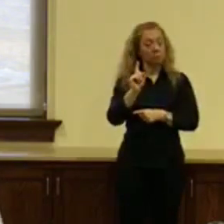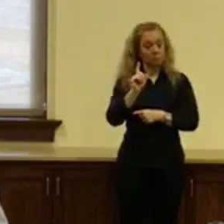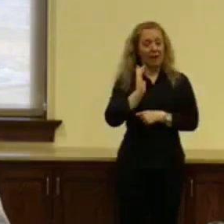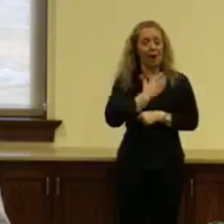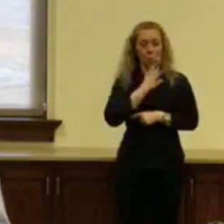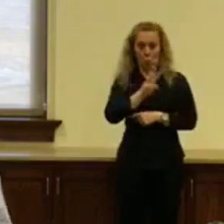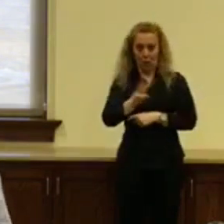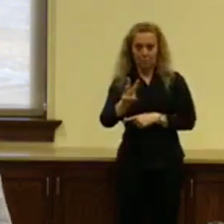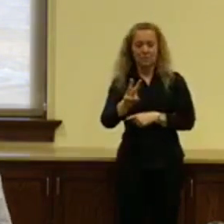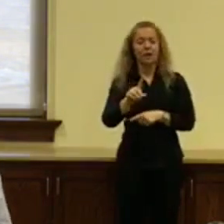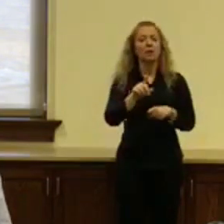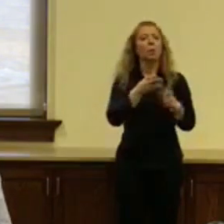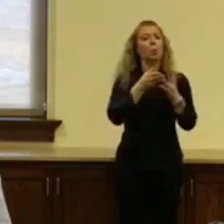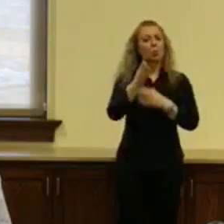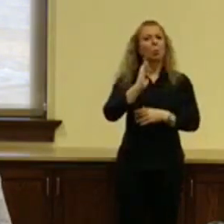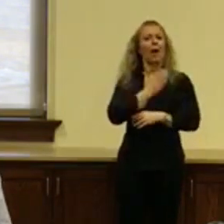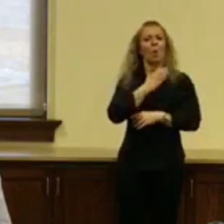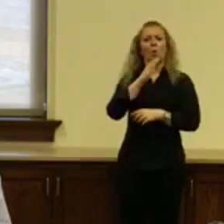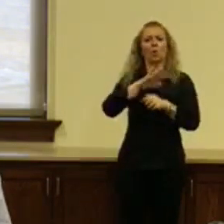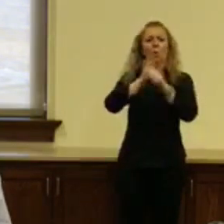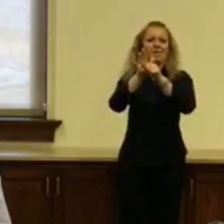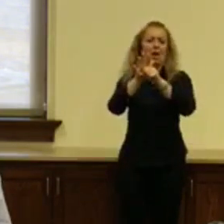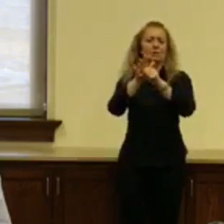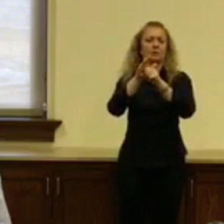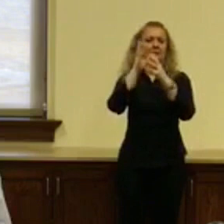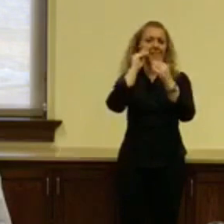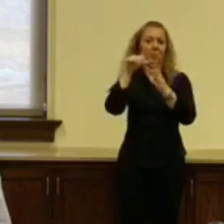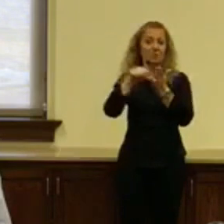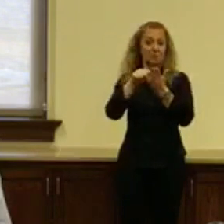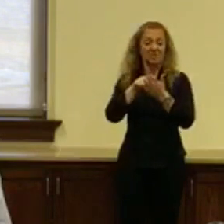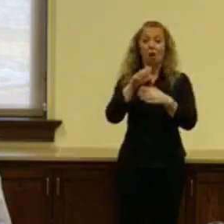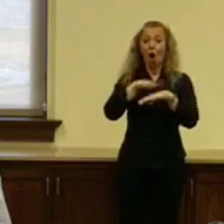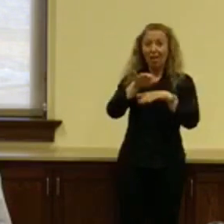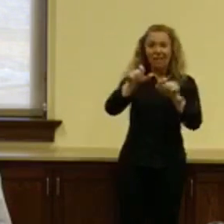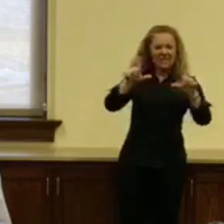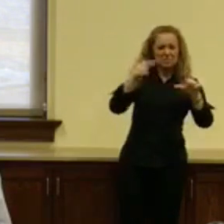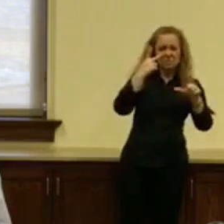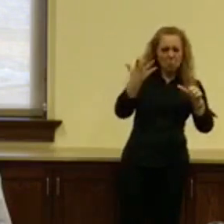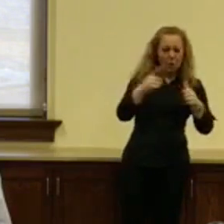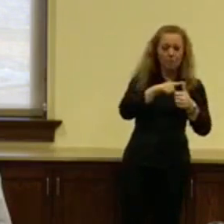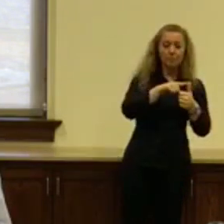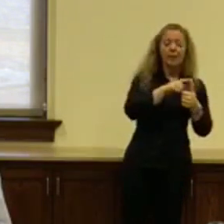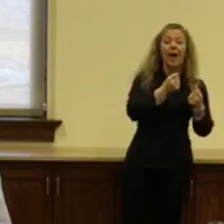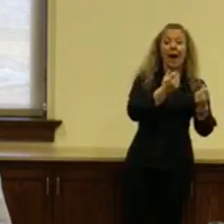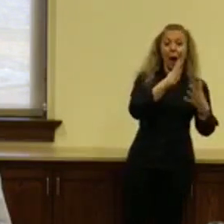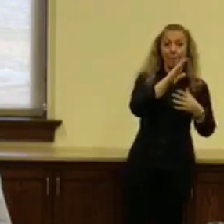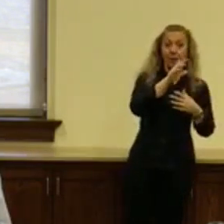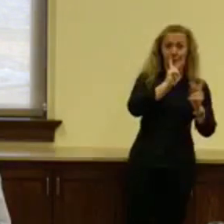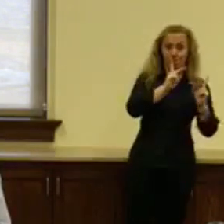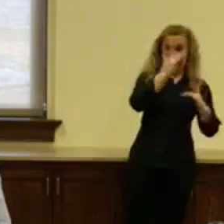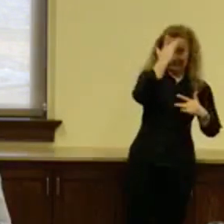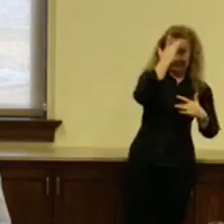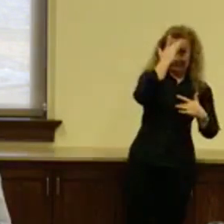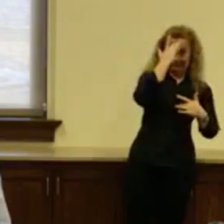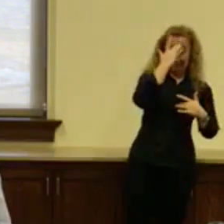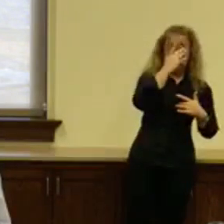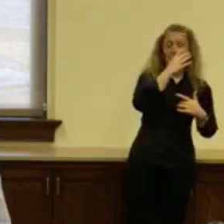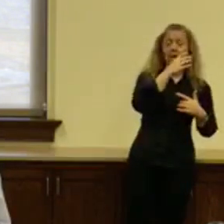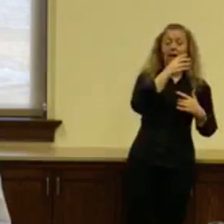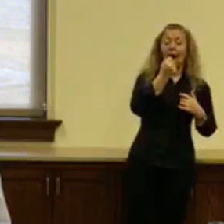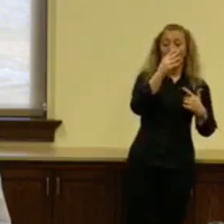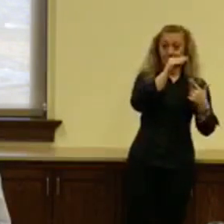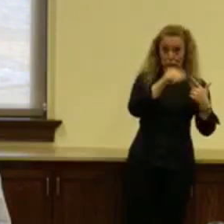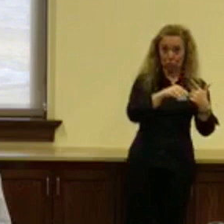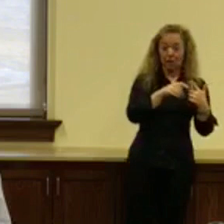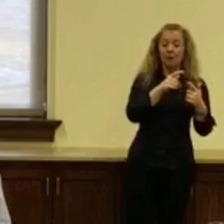COVID-19 information page. It shows the following data. It shows case counts and rates by municipalities and neighborhoods in the